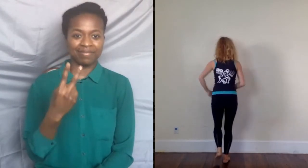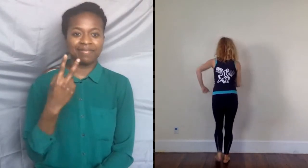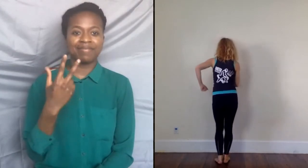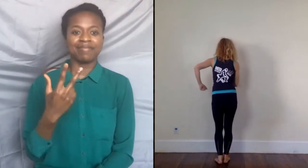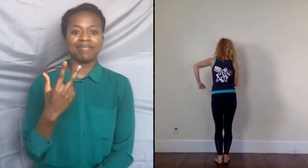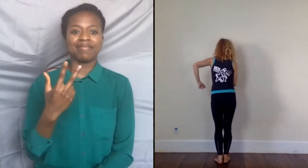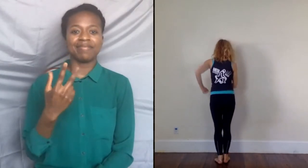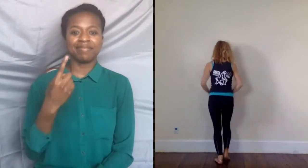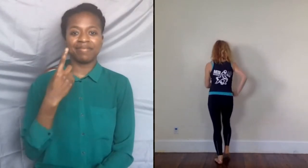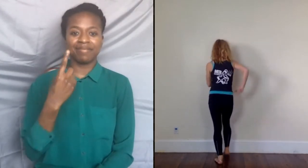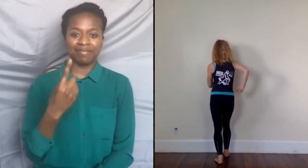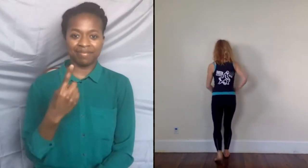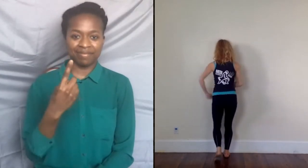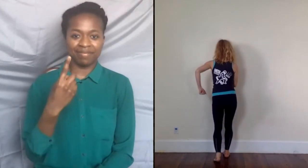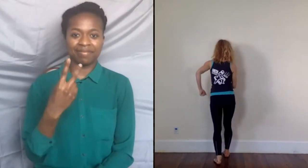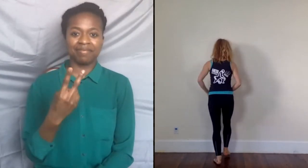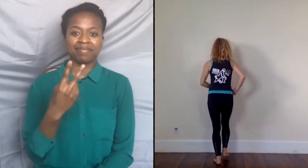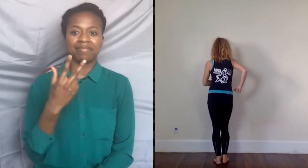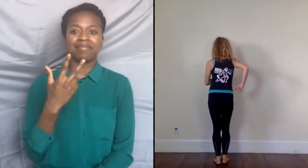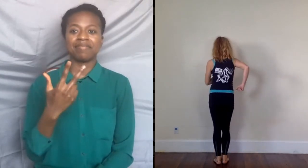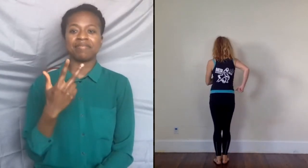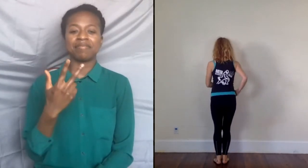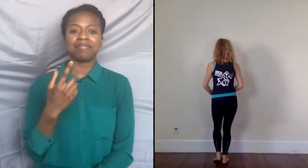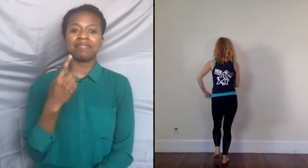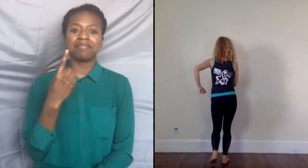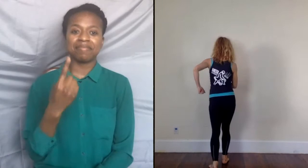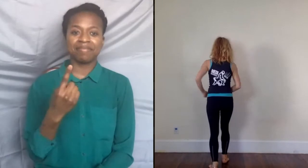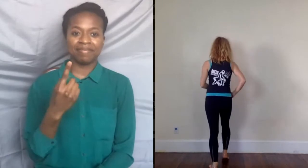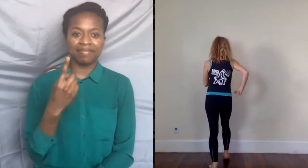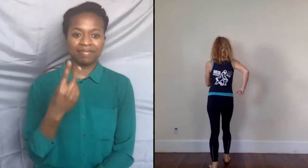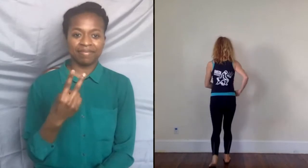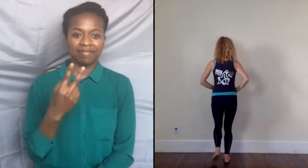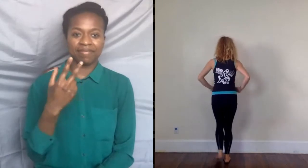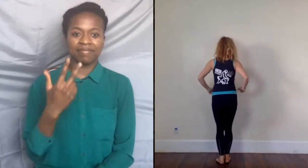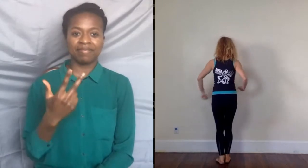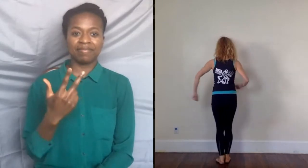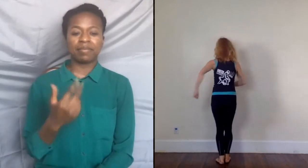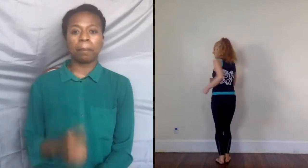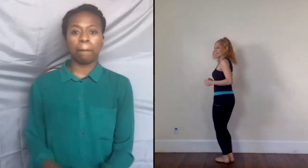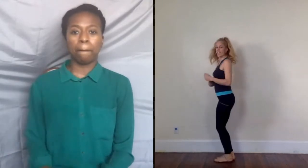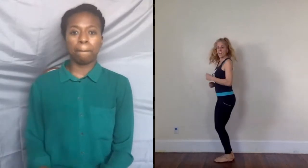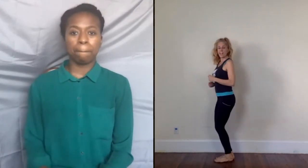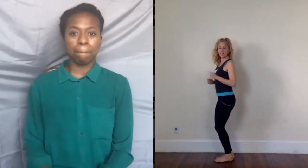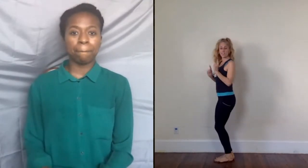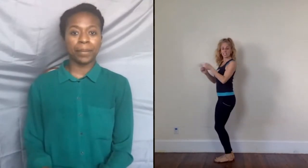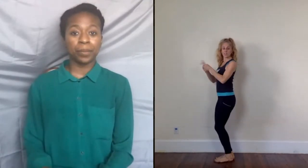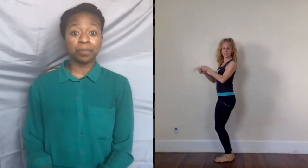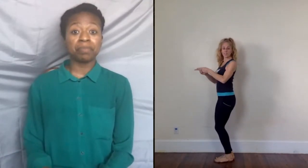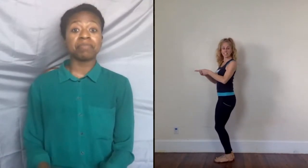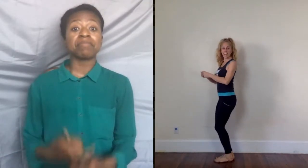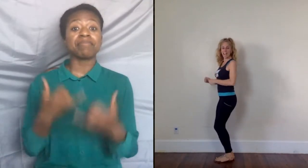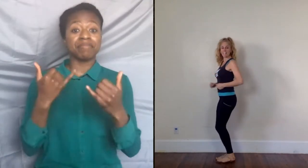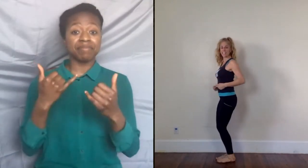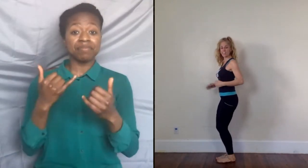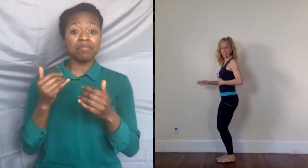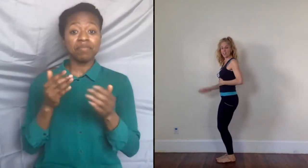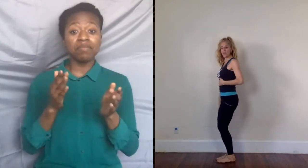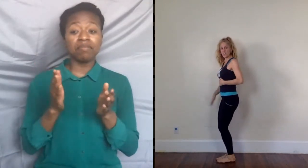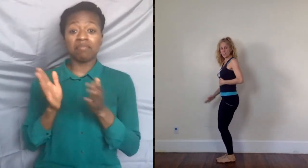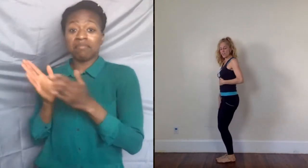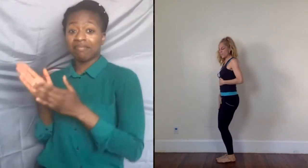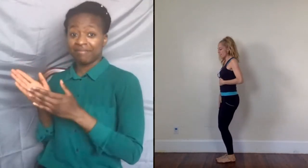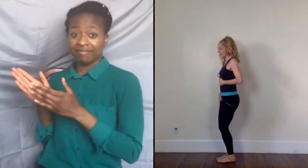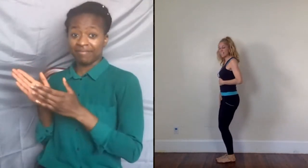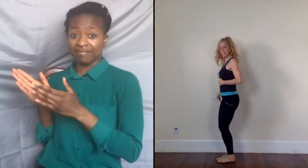2, 3, 1, 2, 3, and back, 2. Now I'm going to do it from the side. Here I